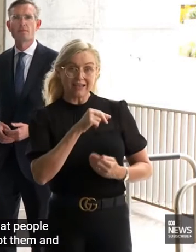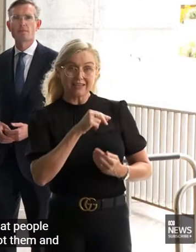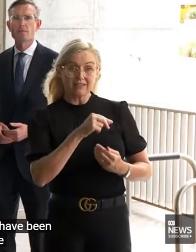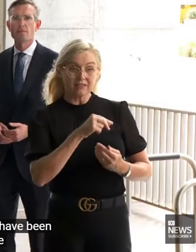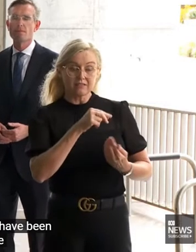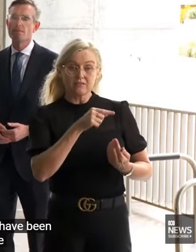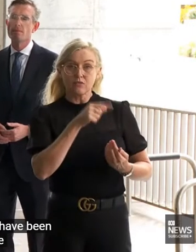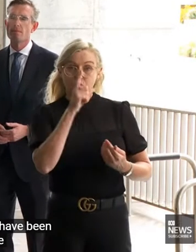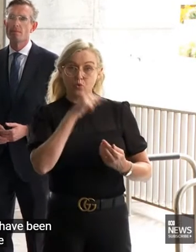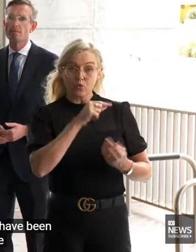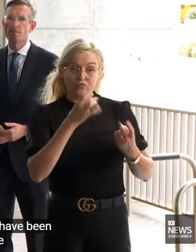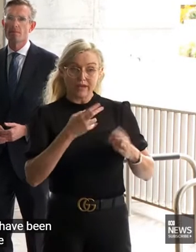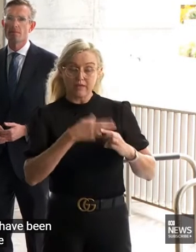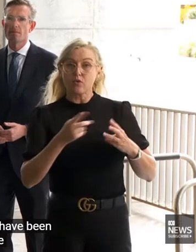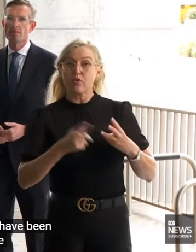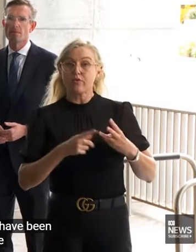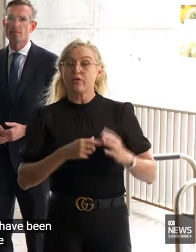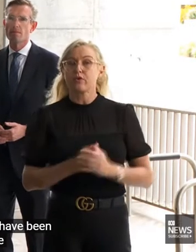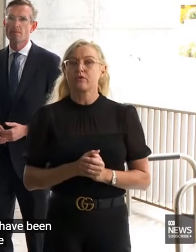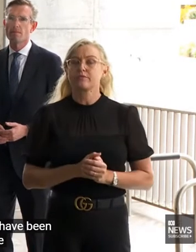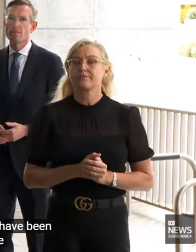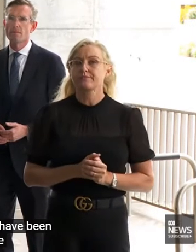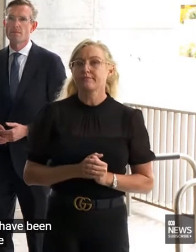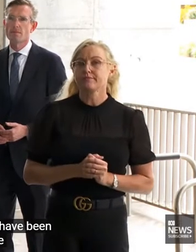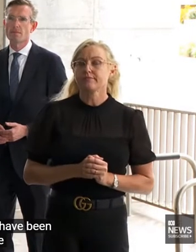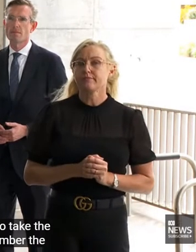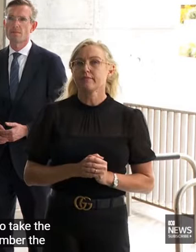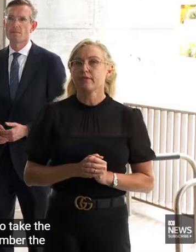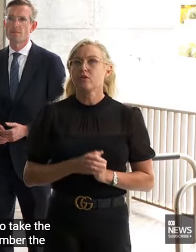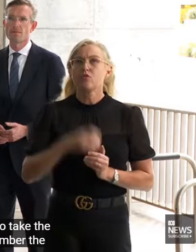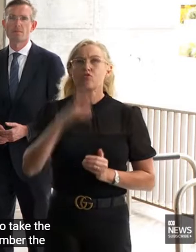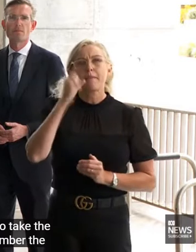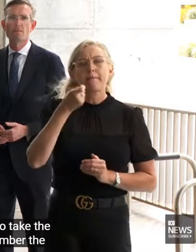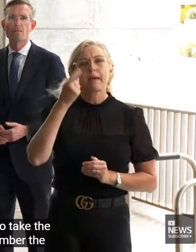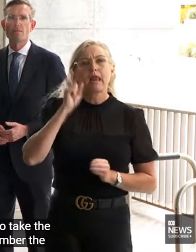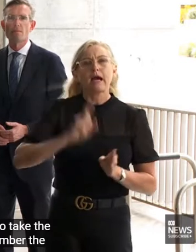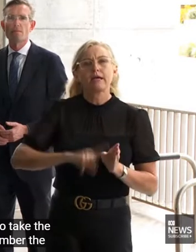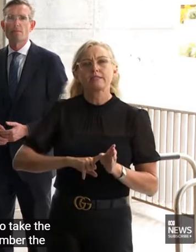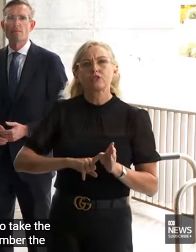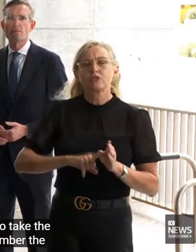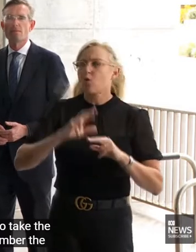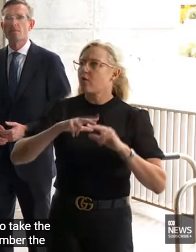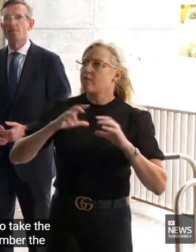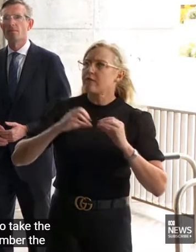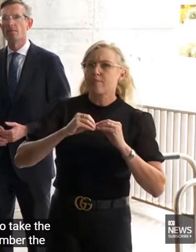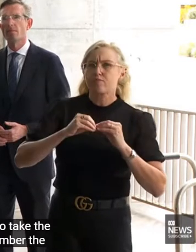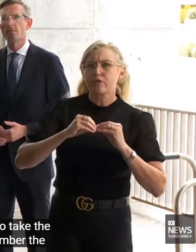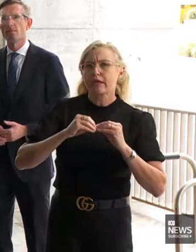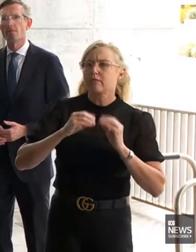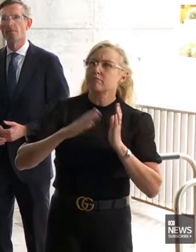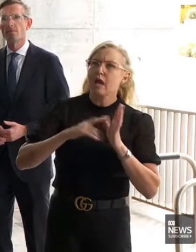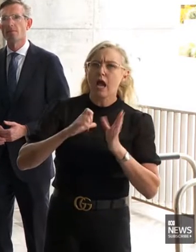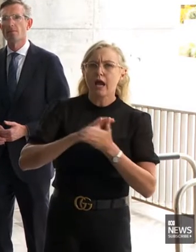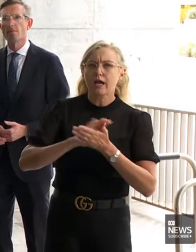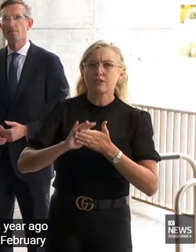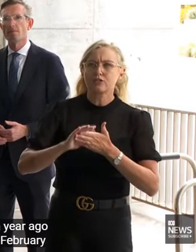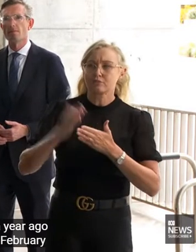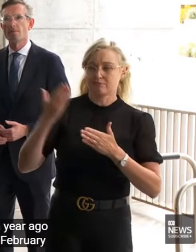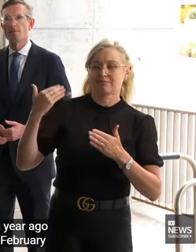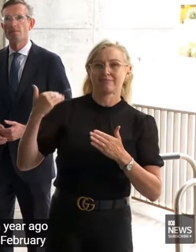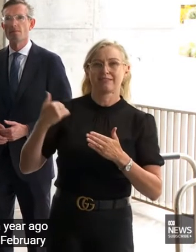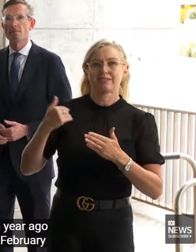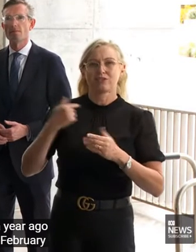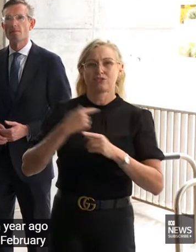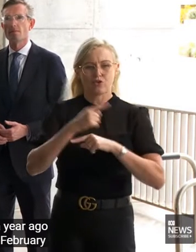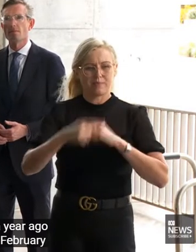on to take the AZ. You might remember that was a year ago's debate, or back in February, March, April. It seems like we have stages of